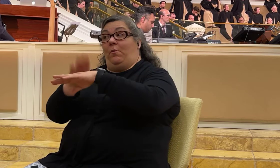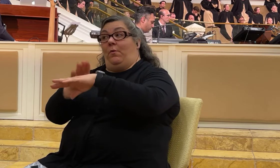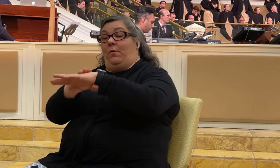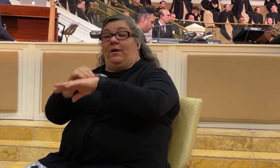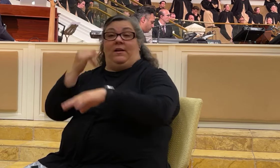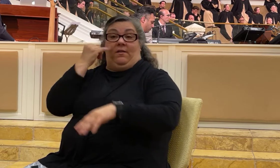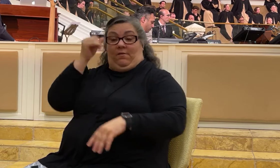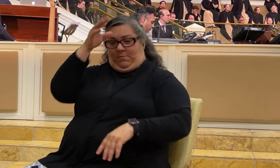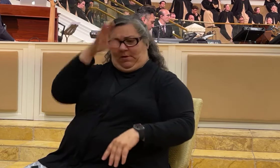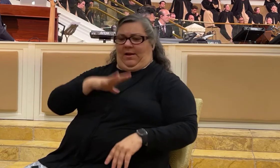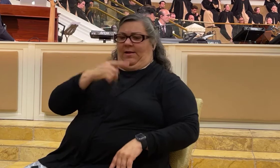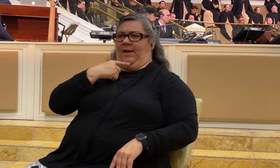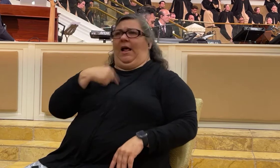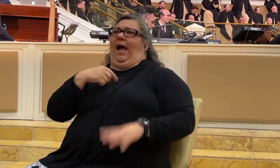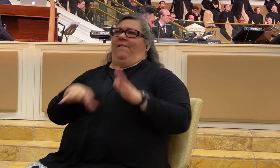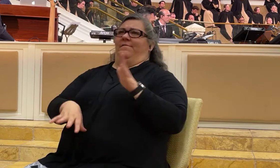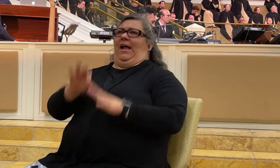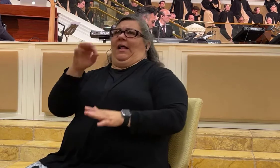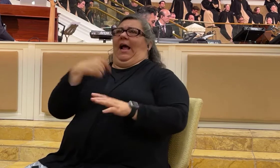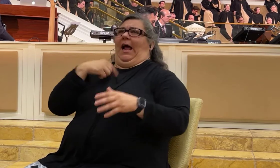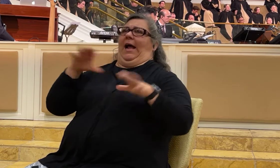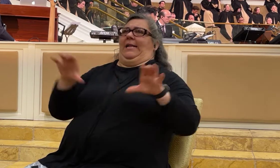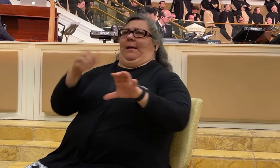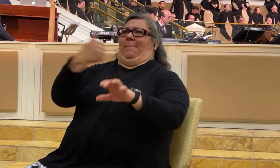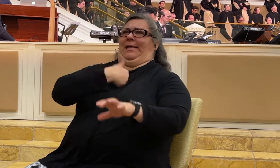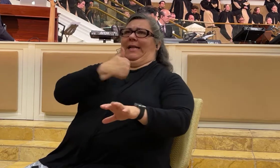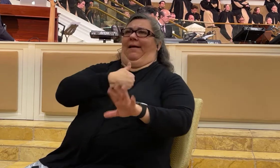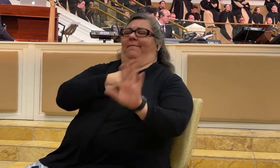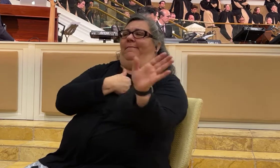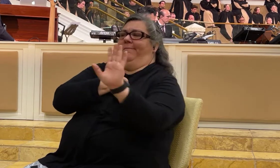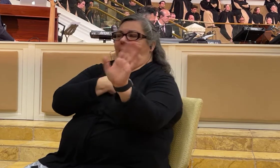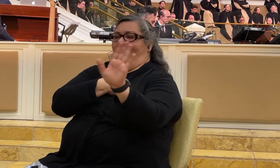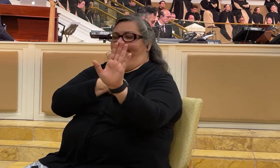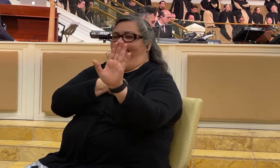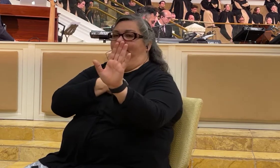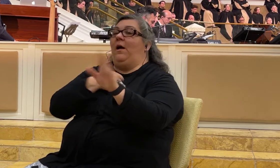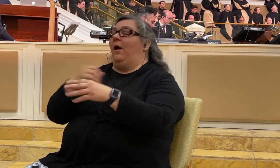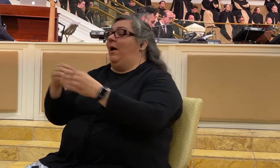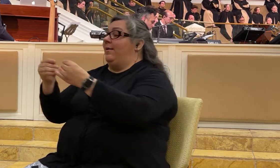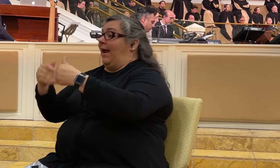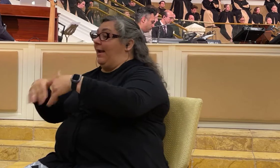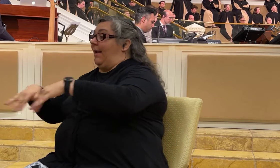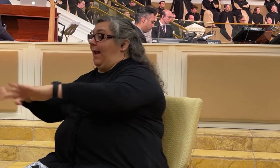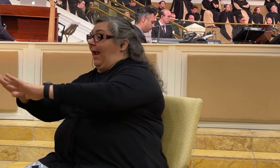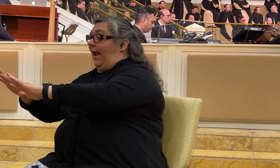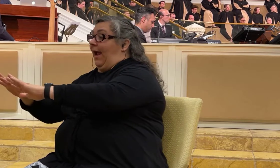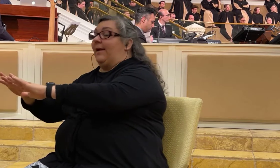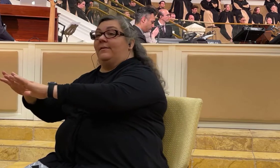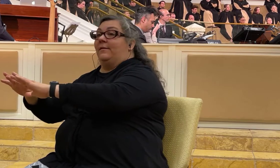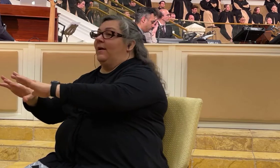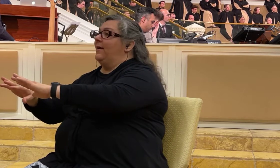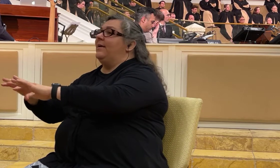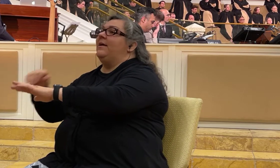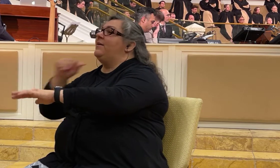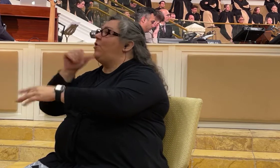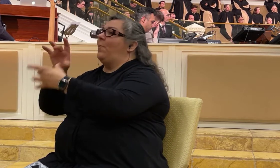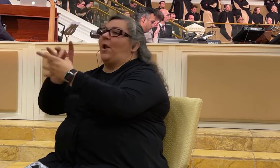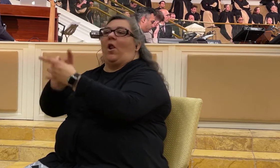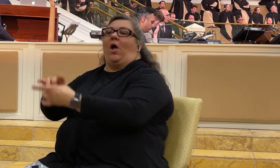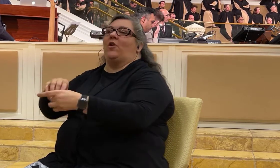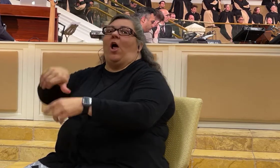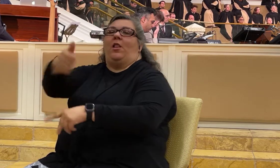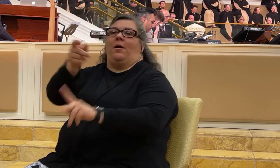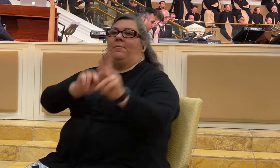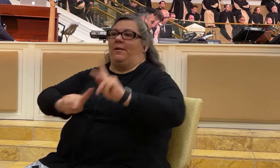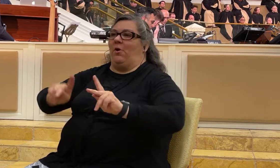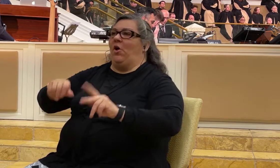himself. That's not how he got this. That's not God's land. That's foreign territory to the people of the promise. That's